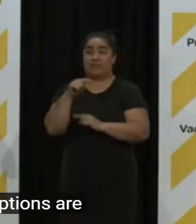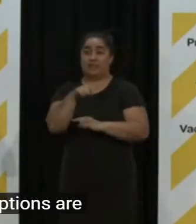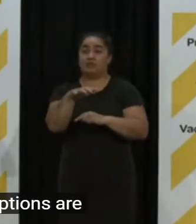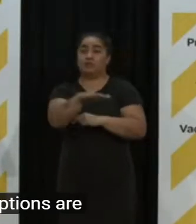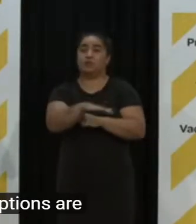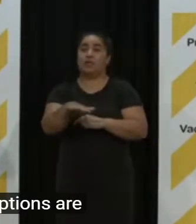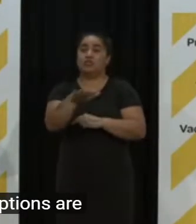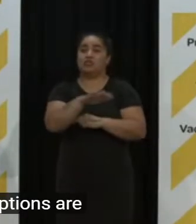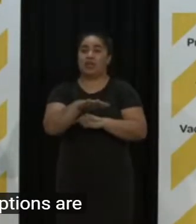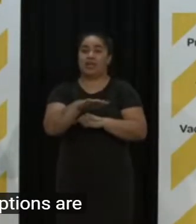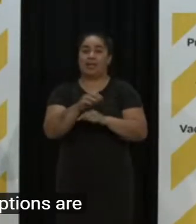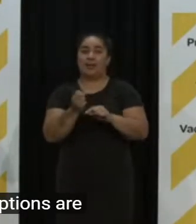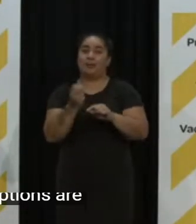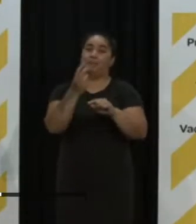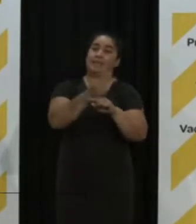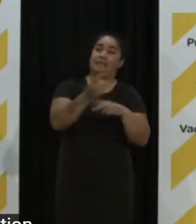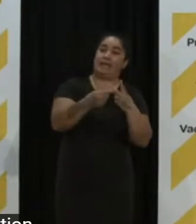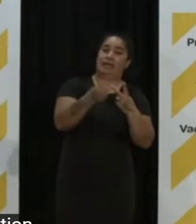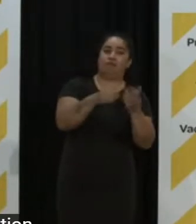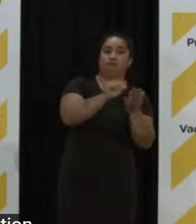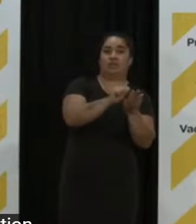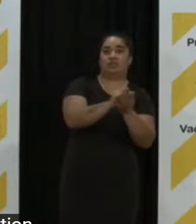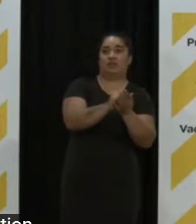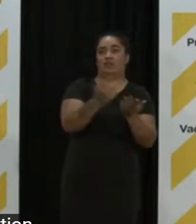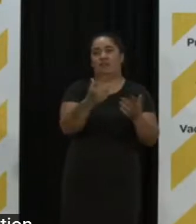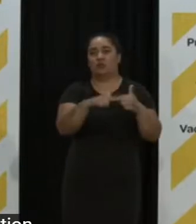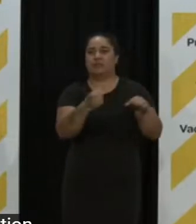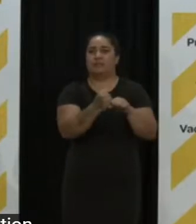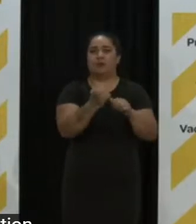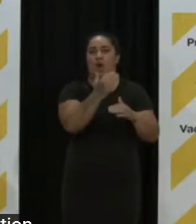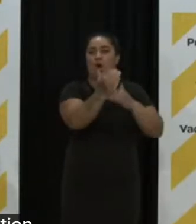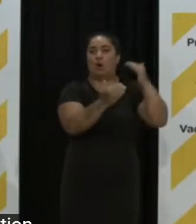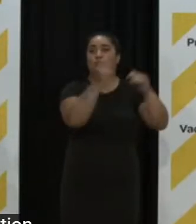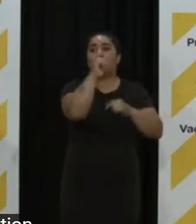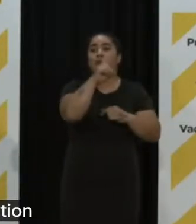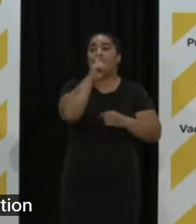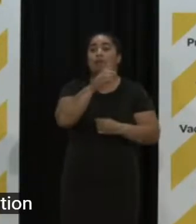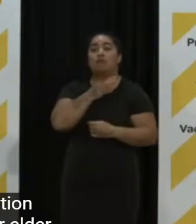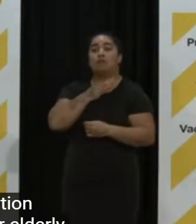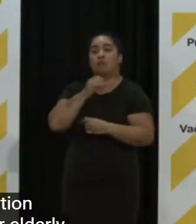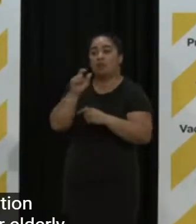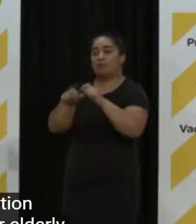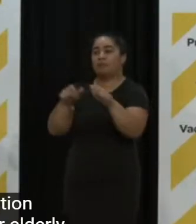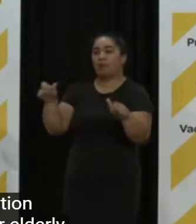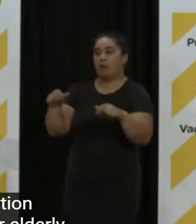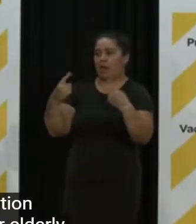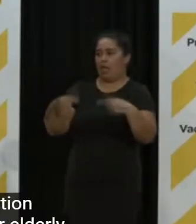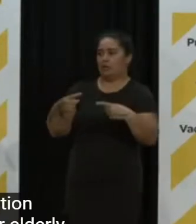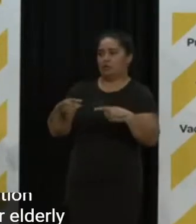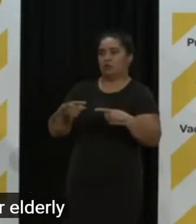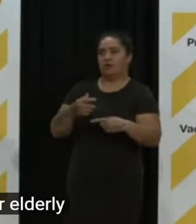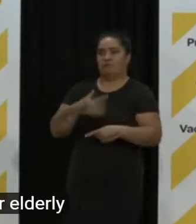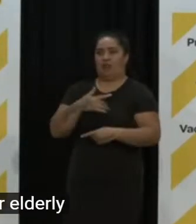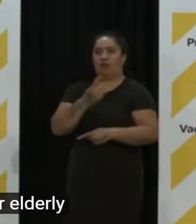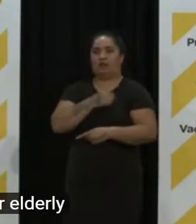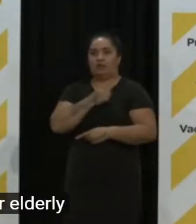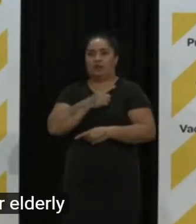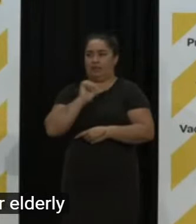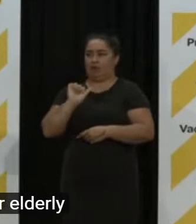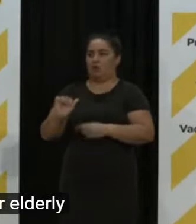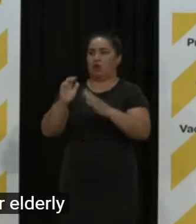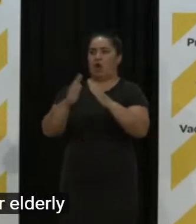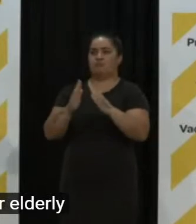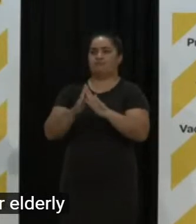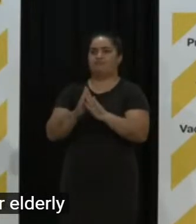some case of elderly people? Oh, I hear you on that. And I would caveat what I'm, and as I say,